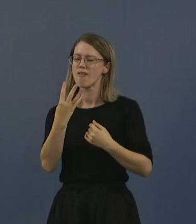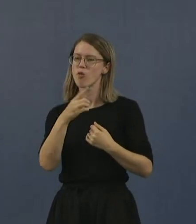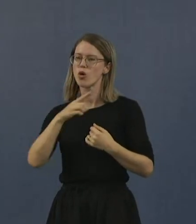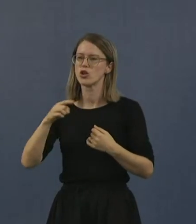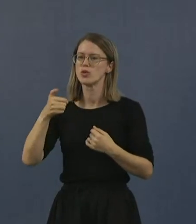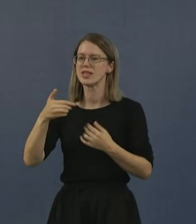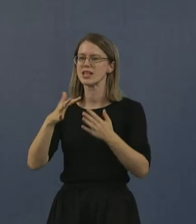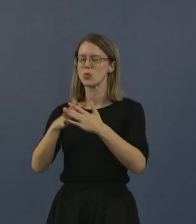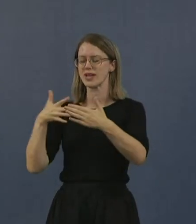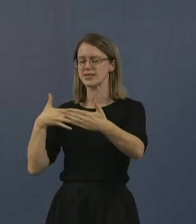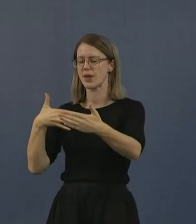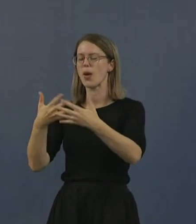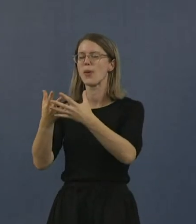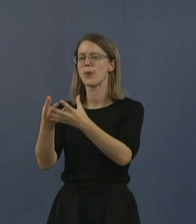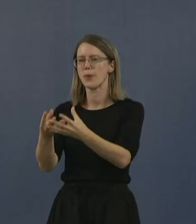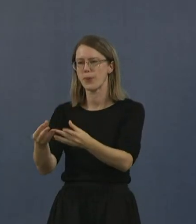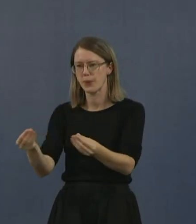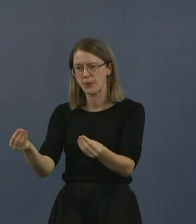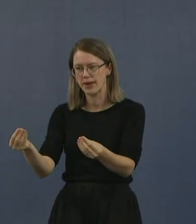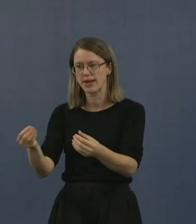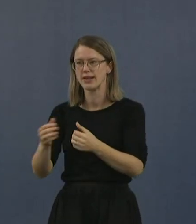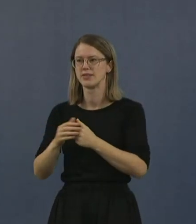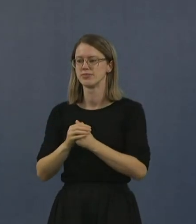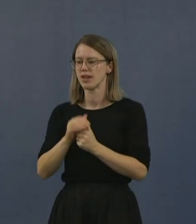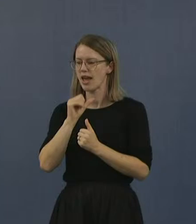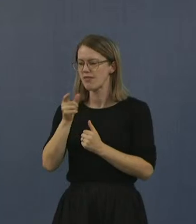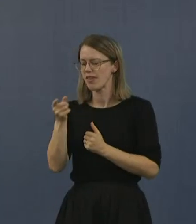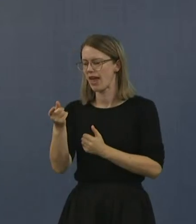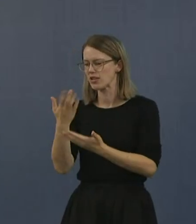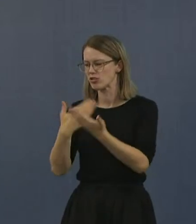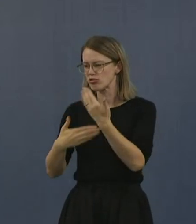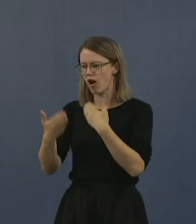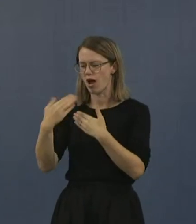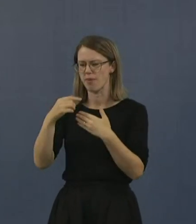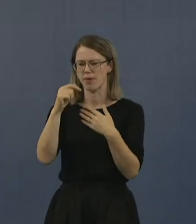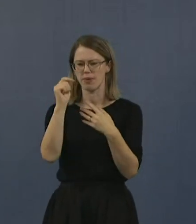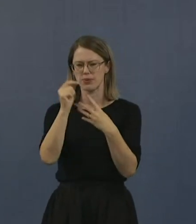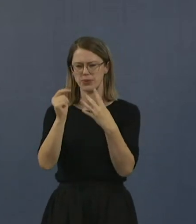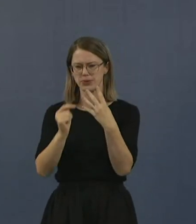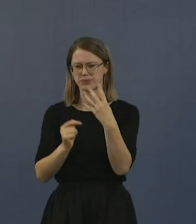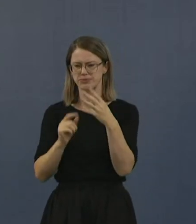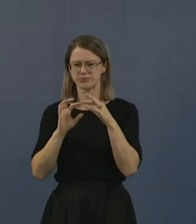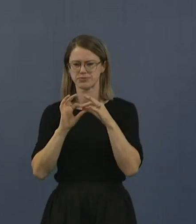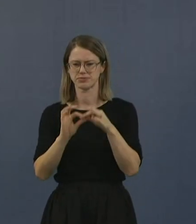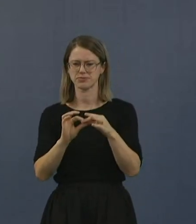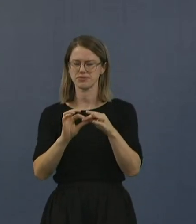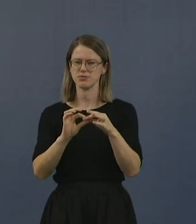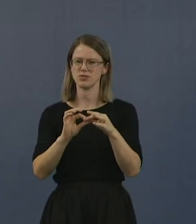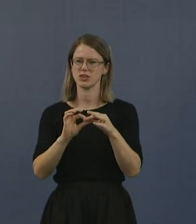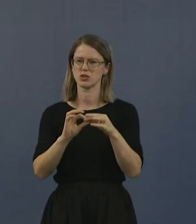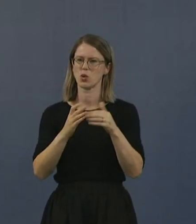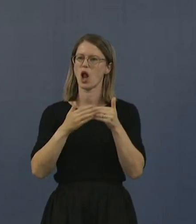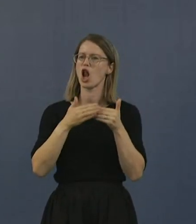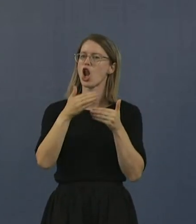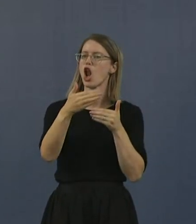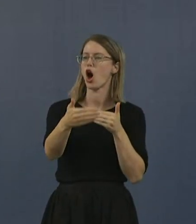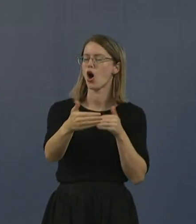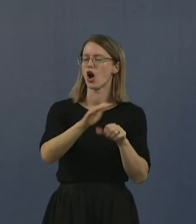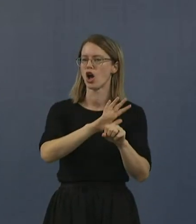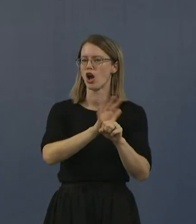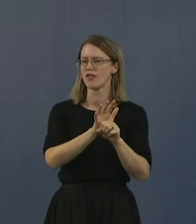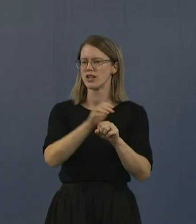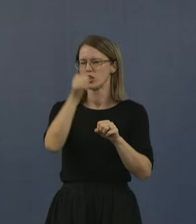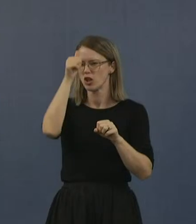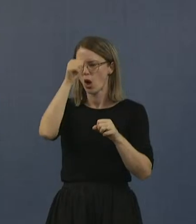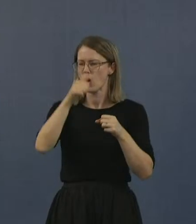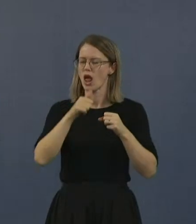week period. So when people start to describe the multiple symptoms associated with what's being known as long COVID, the sort